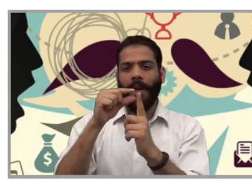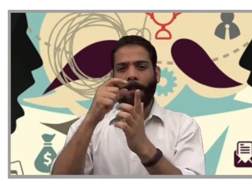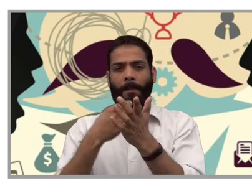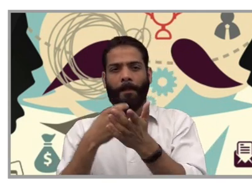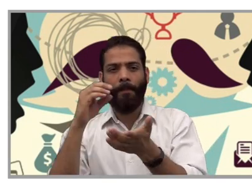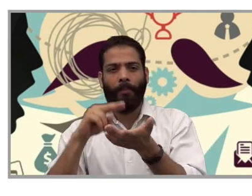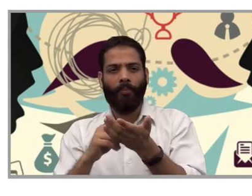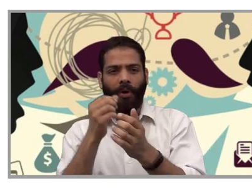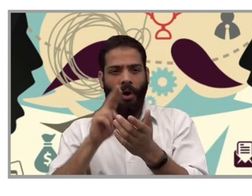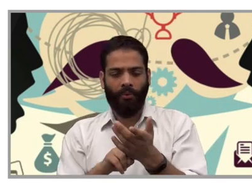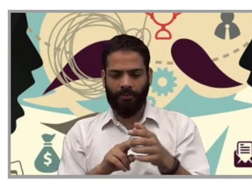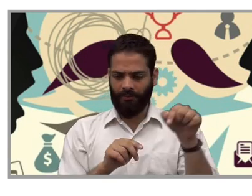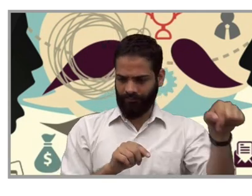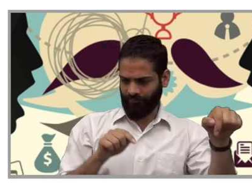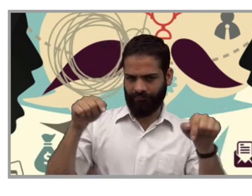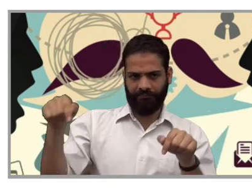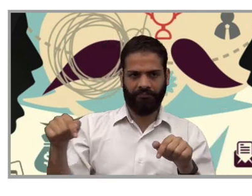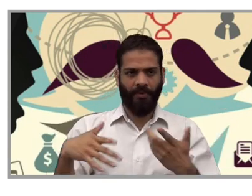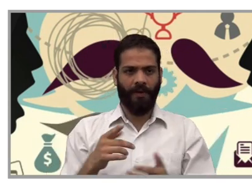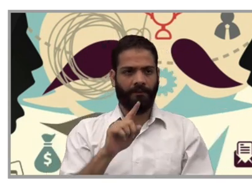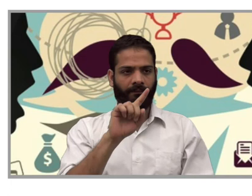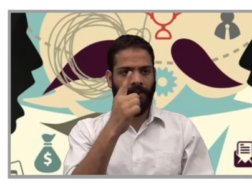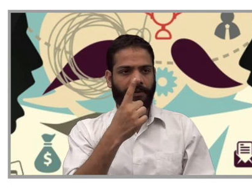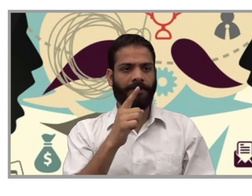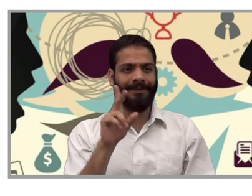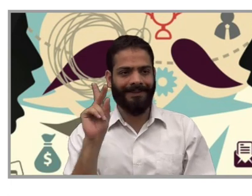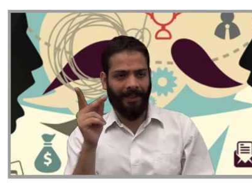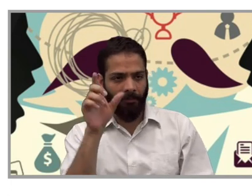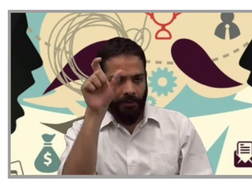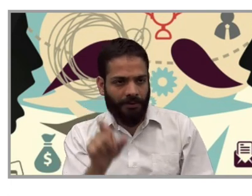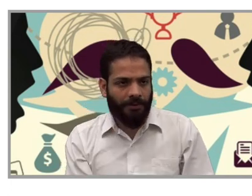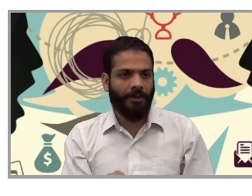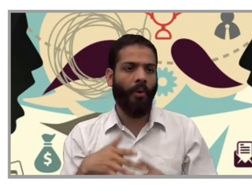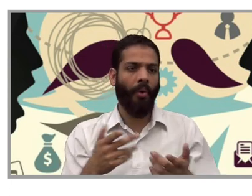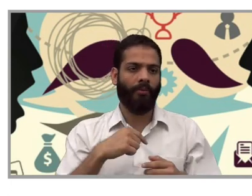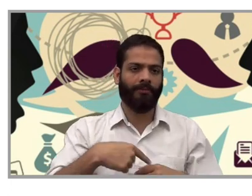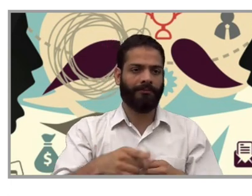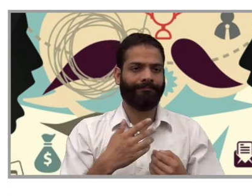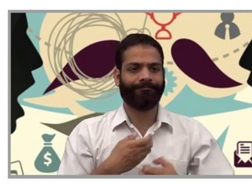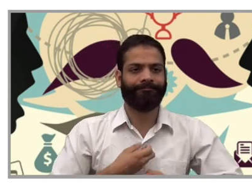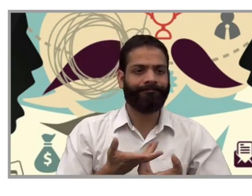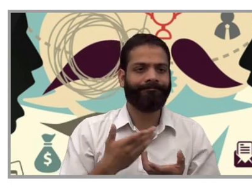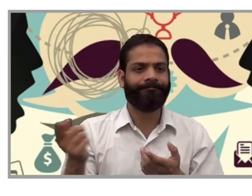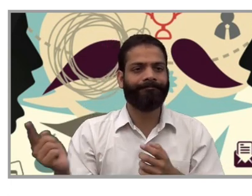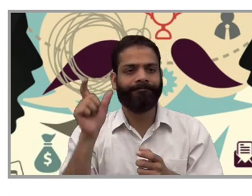persons always express the discourse roles of speaker and addressee respectively.